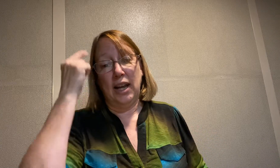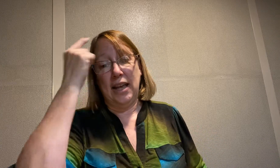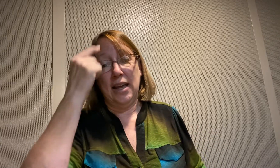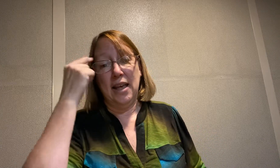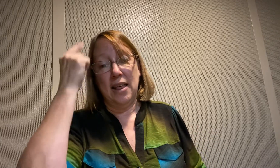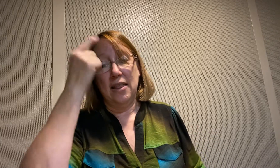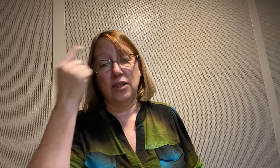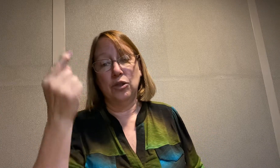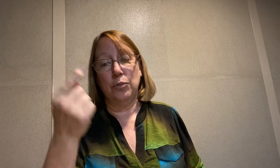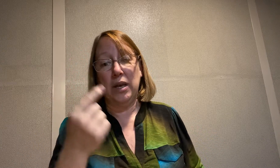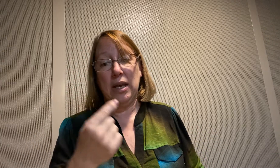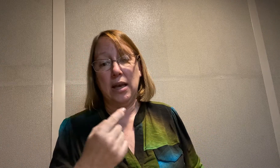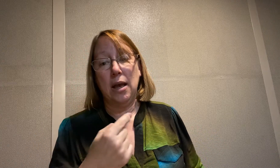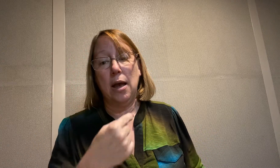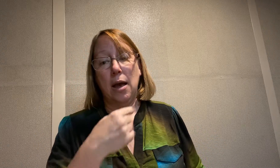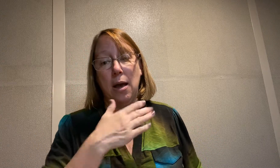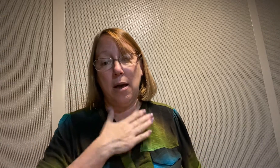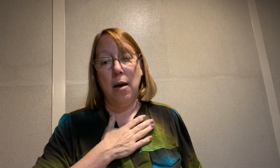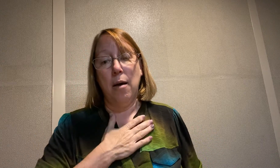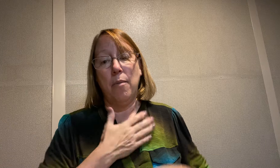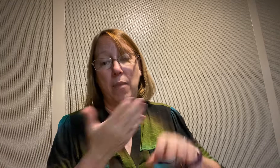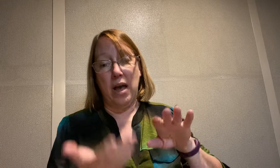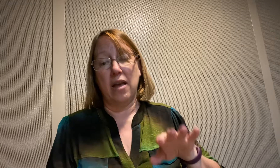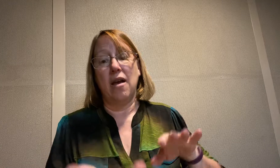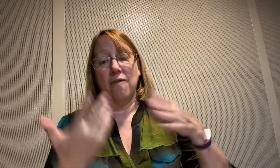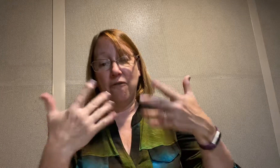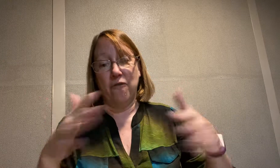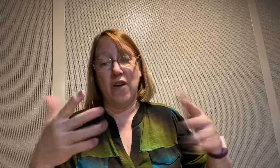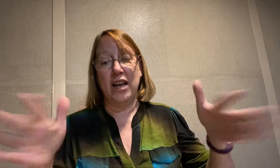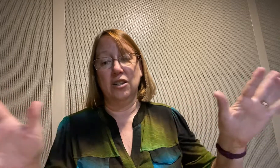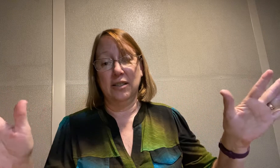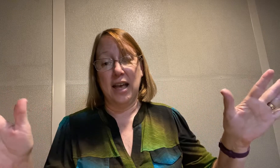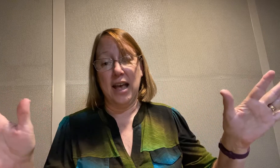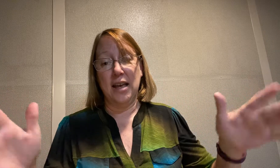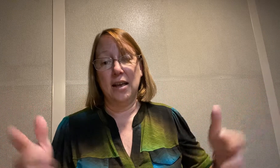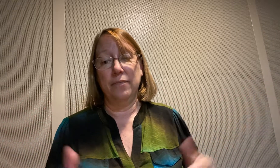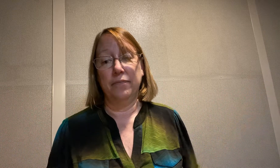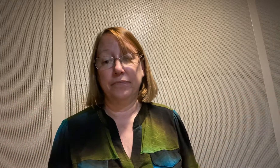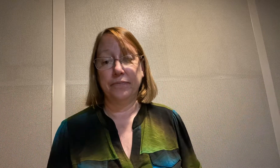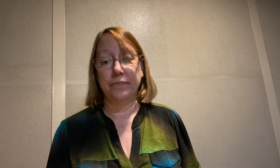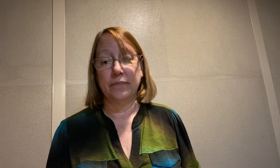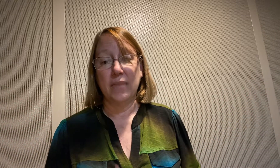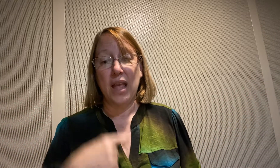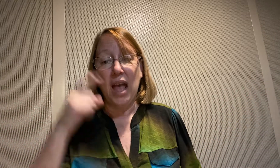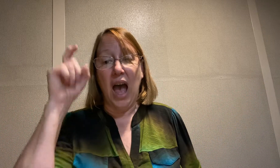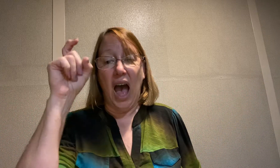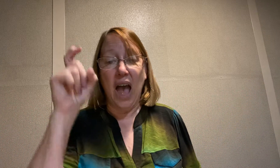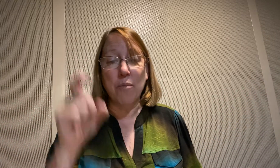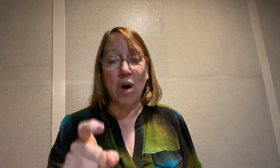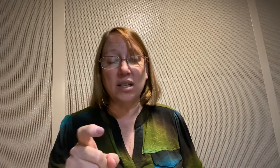Surely this would be my final day. I must